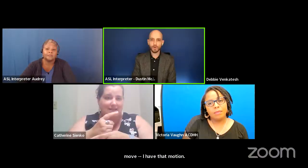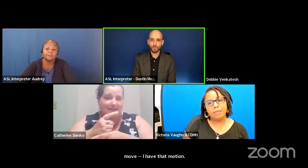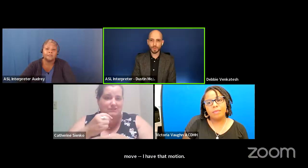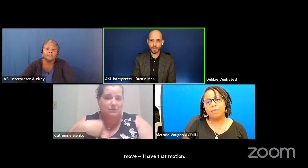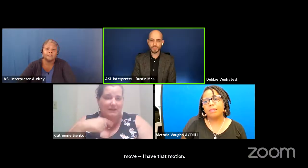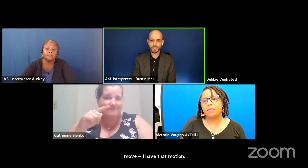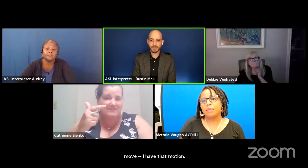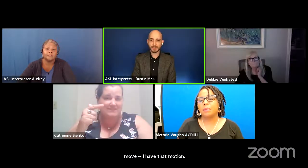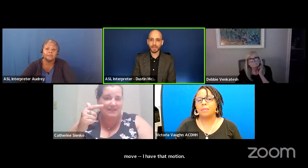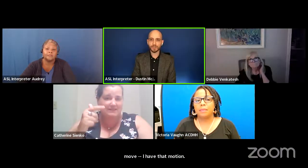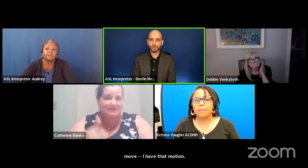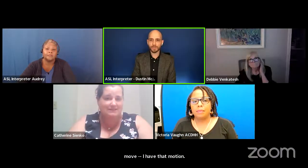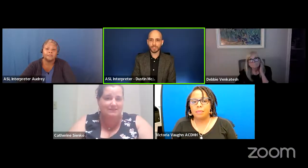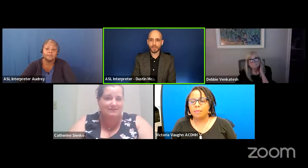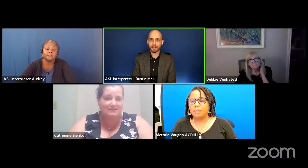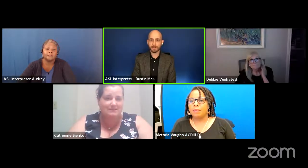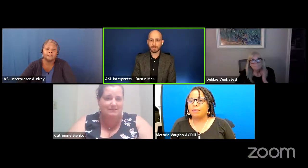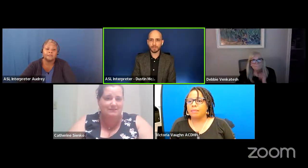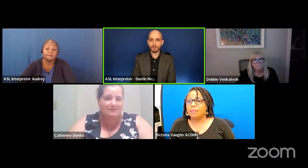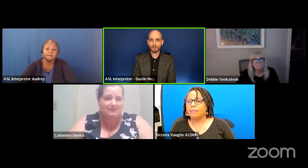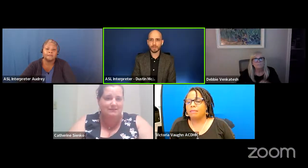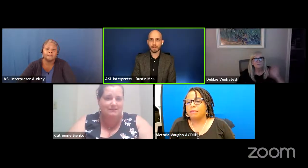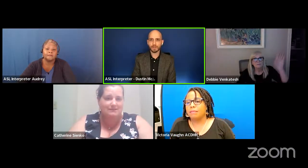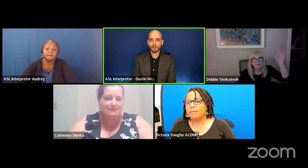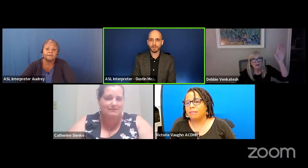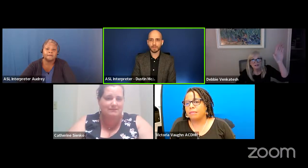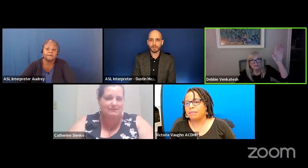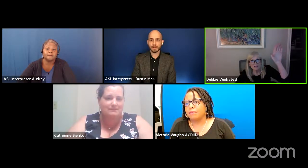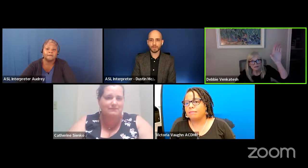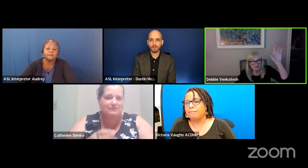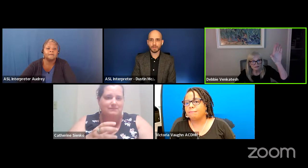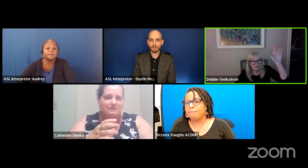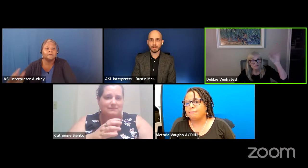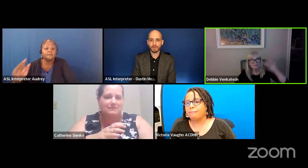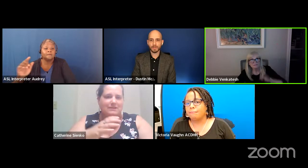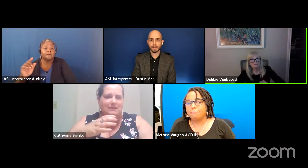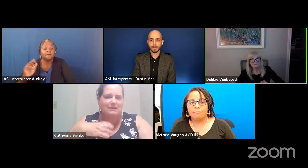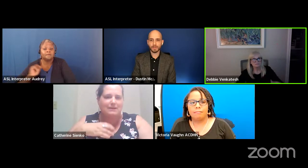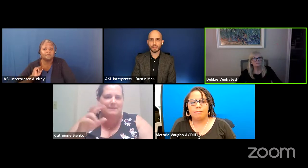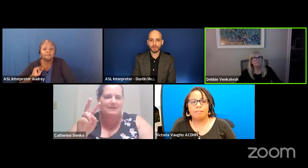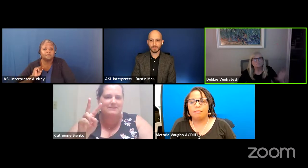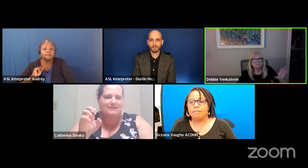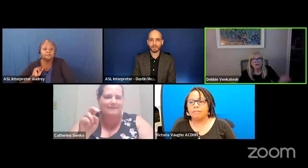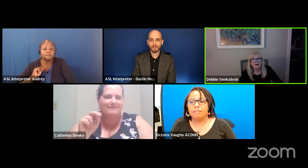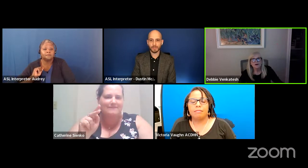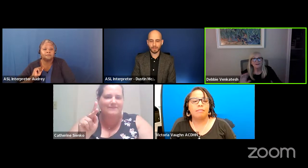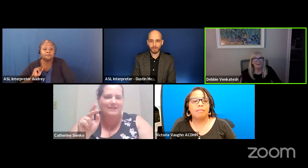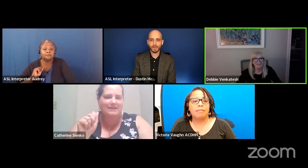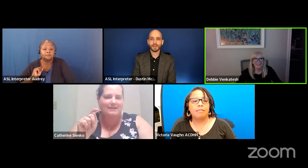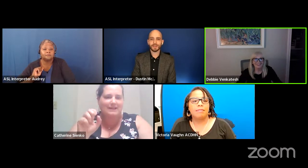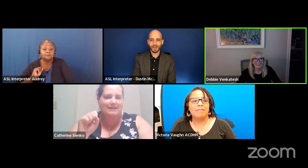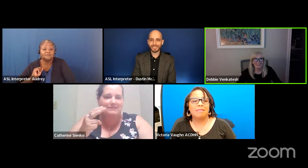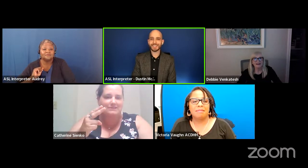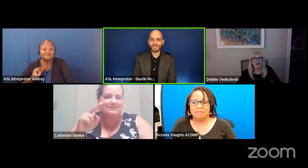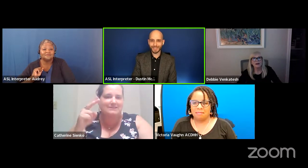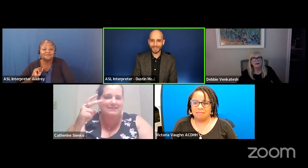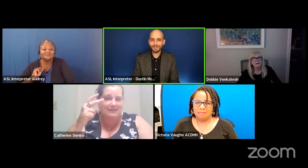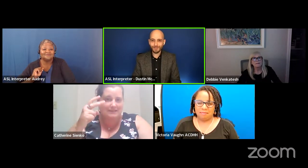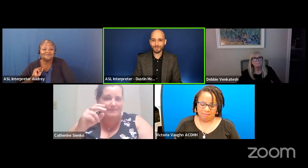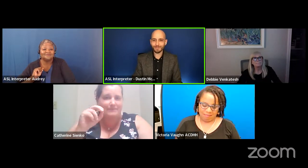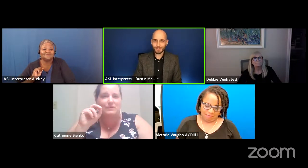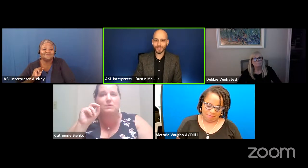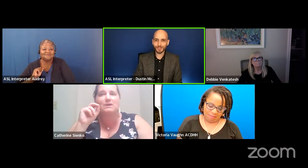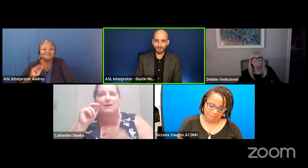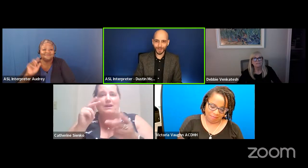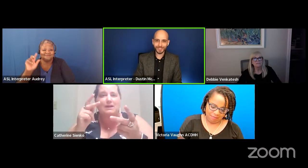NAD within 60 days. Do we have a second? I second. All right. I see a